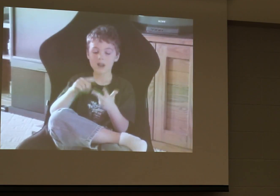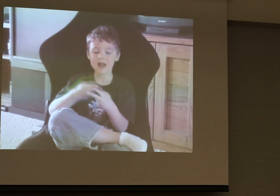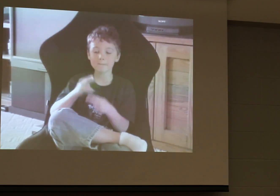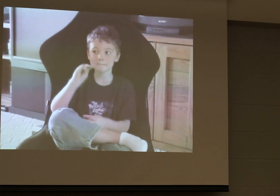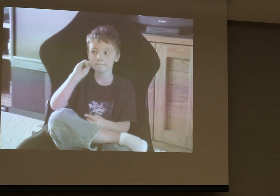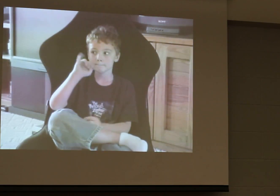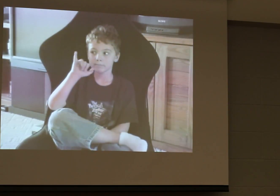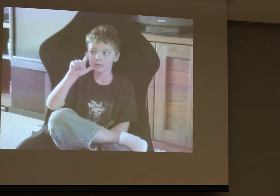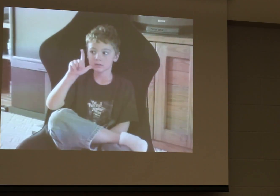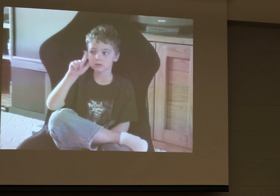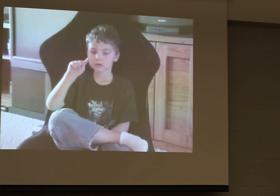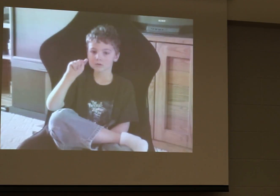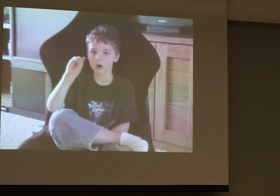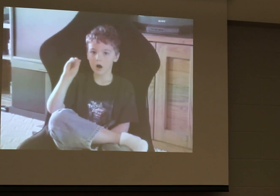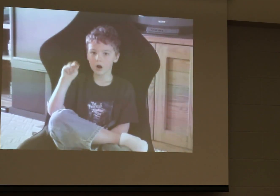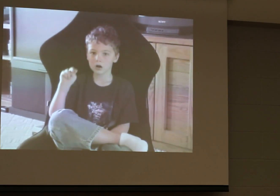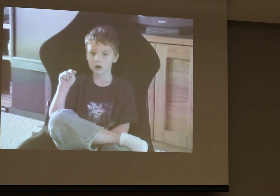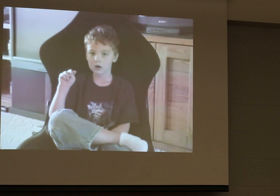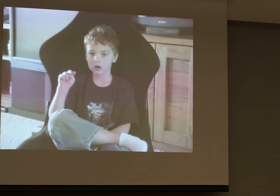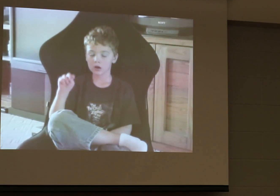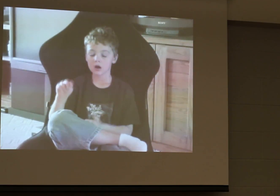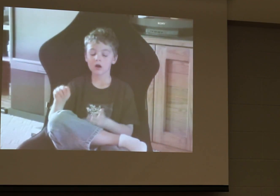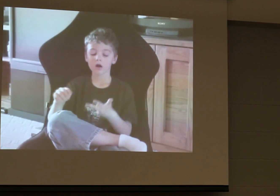one was named Milton,